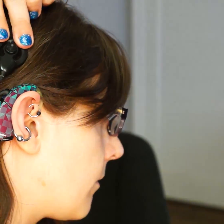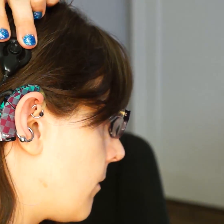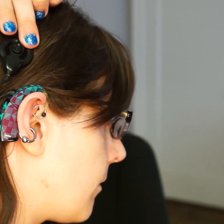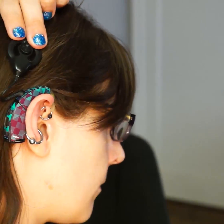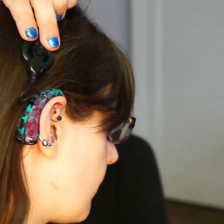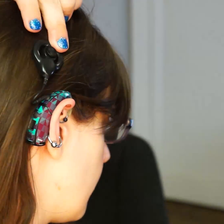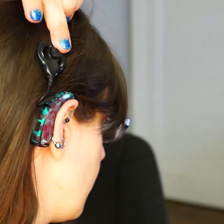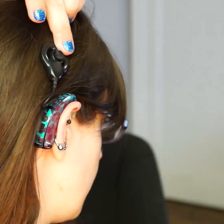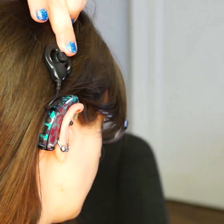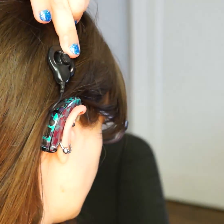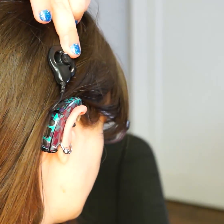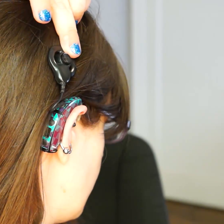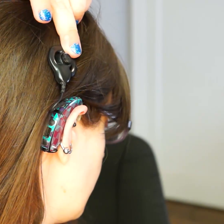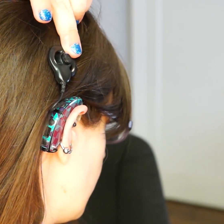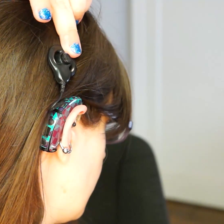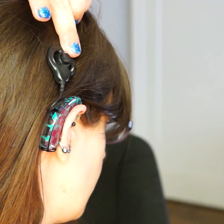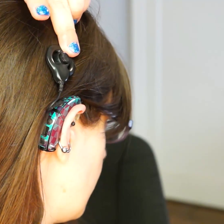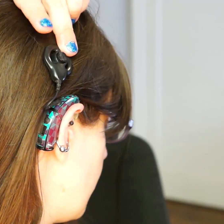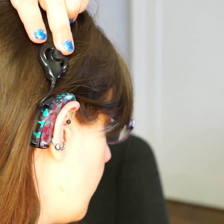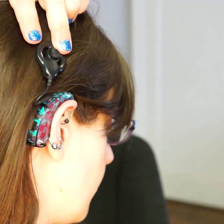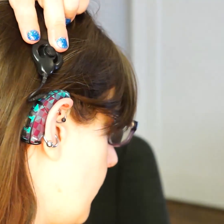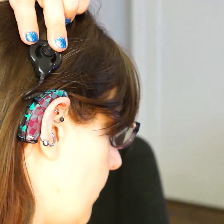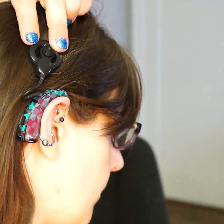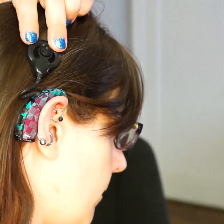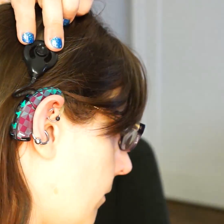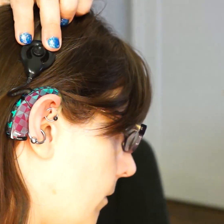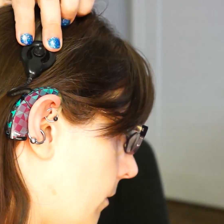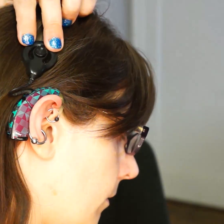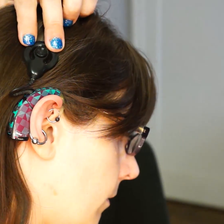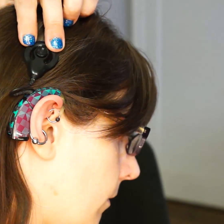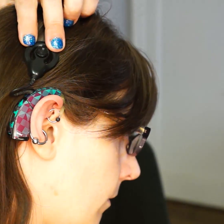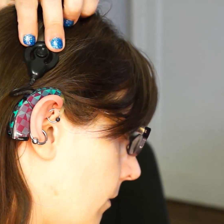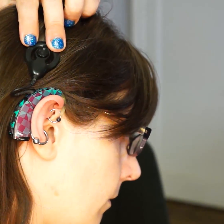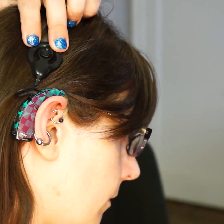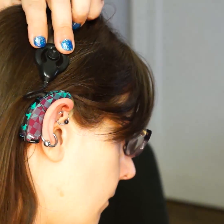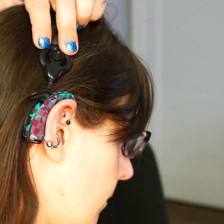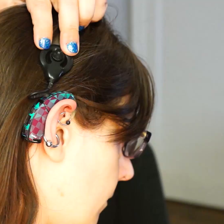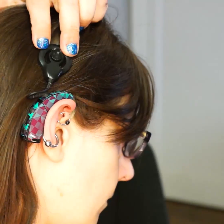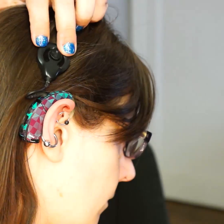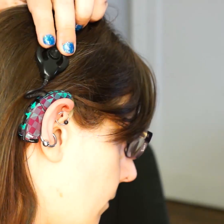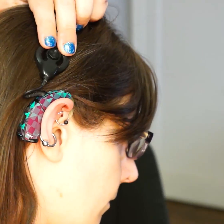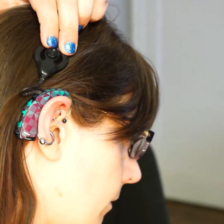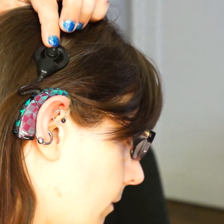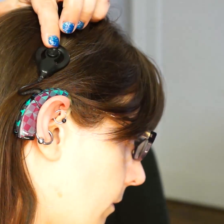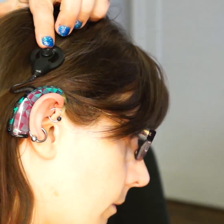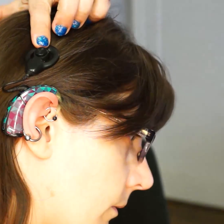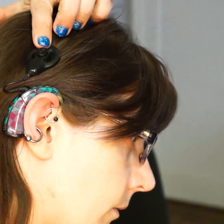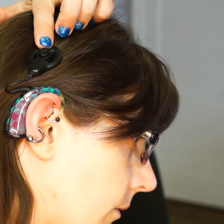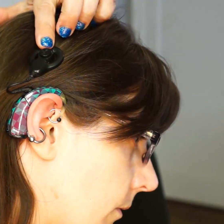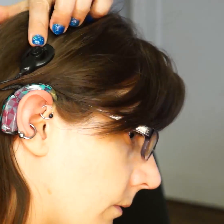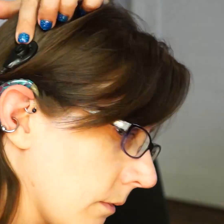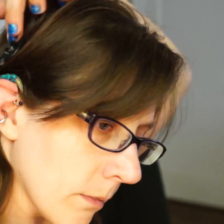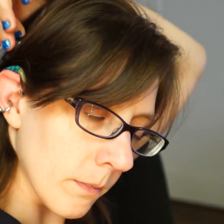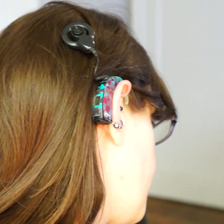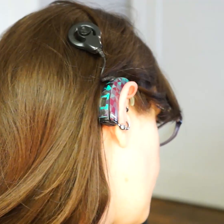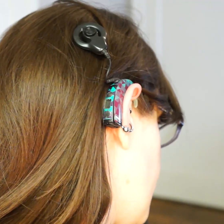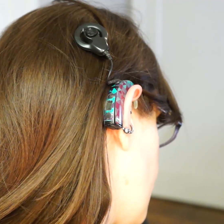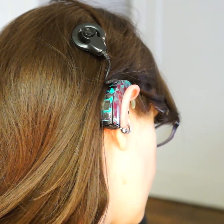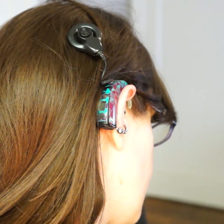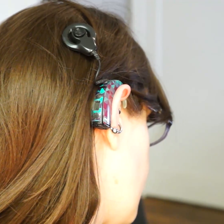Obviously, I don't have a magnet in my head yet, and so that circular thing there, which is the coil, is not going to stick to my head. This is an old